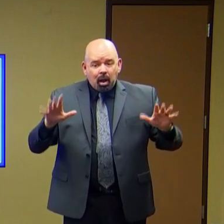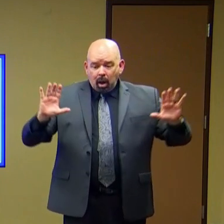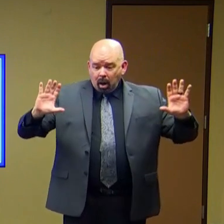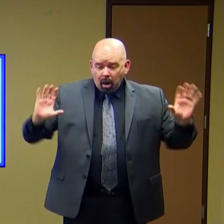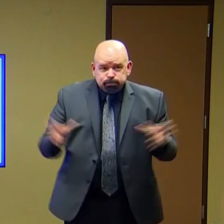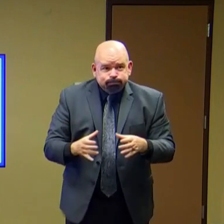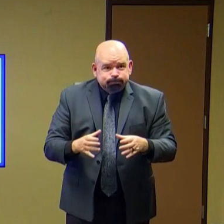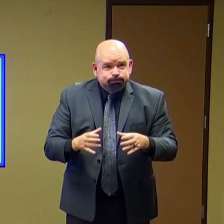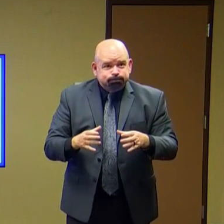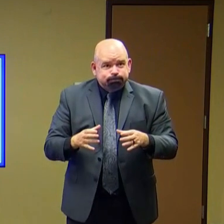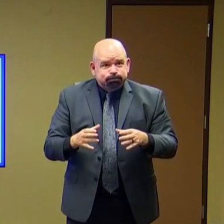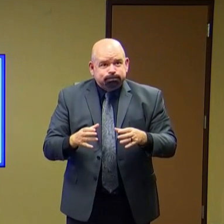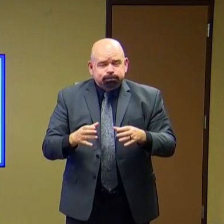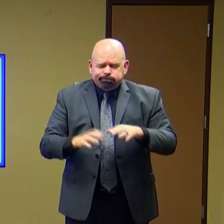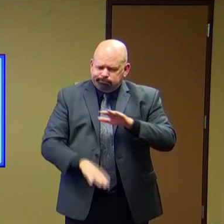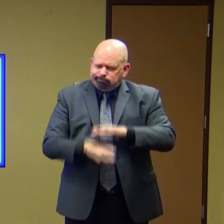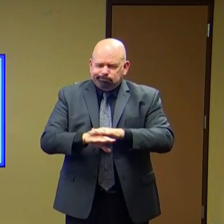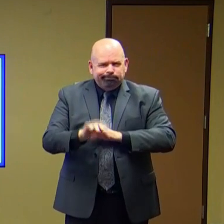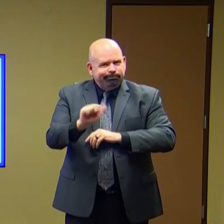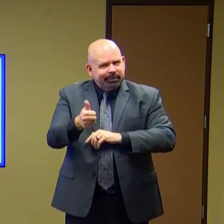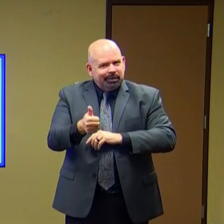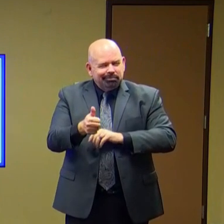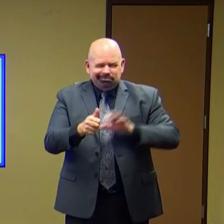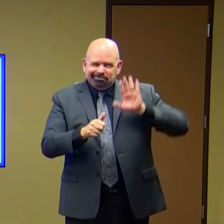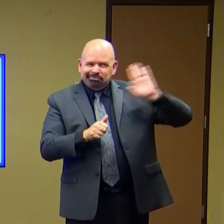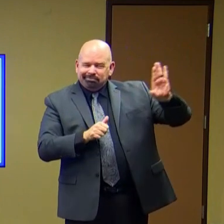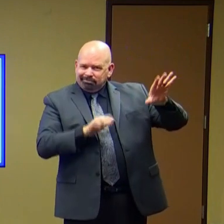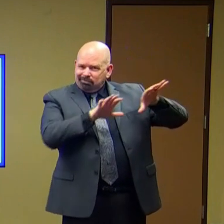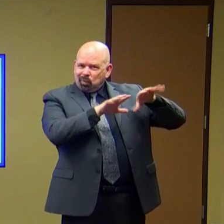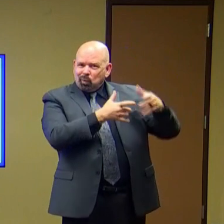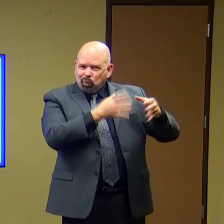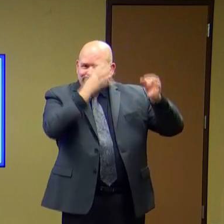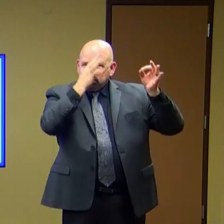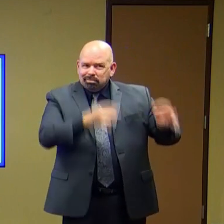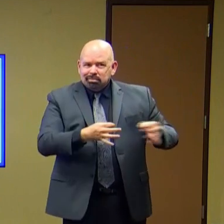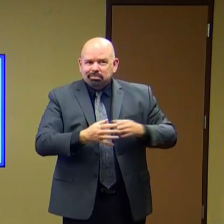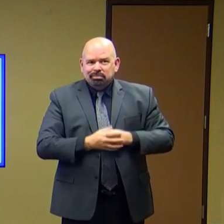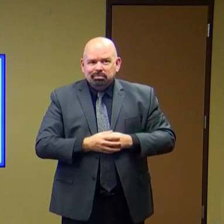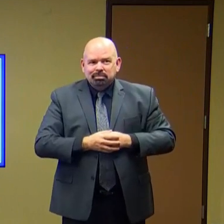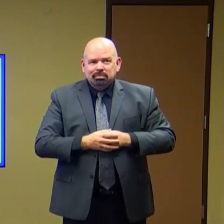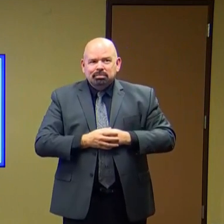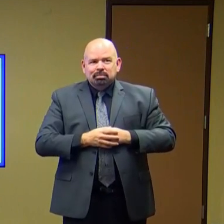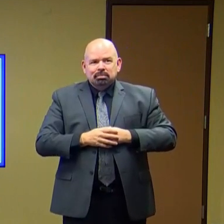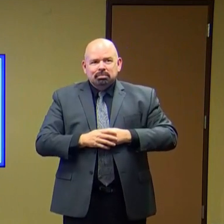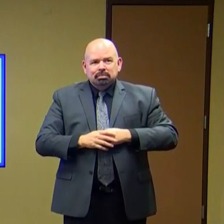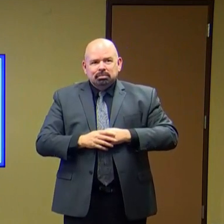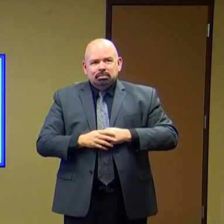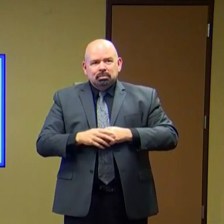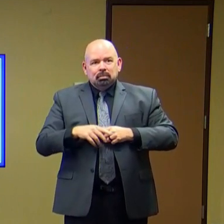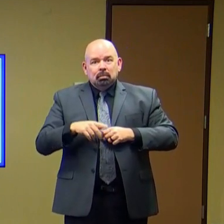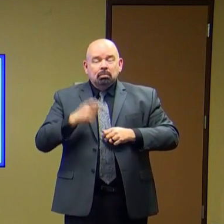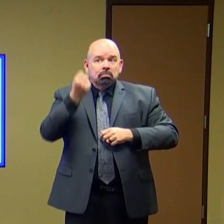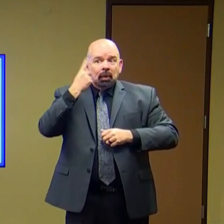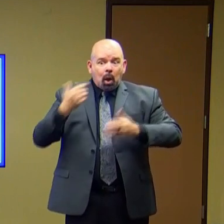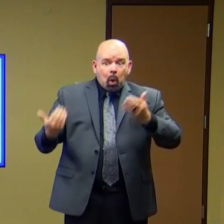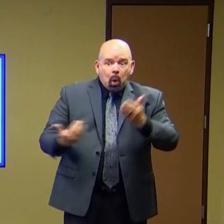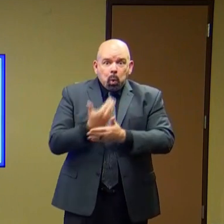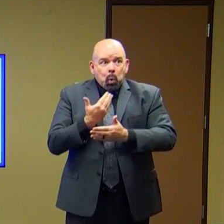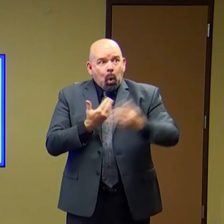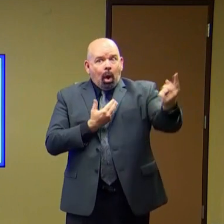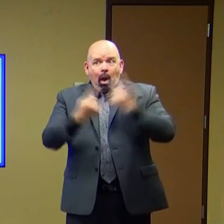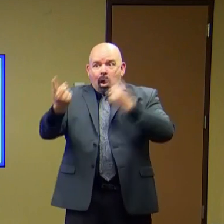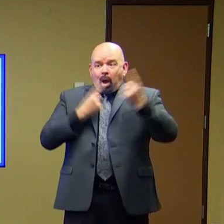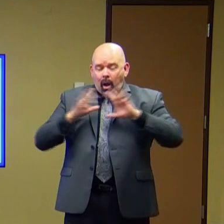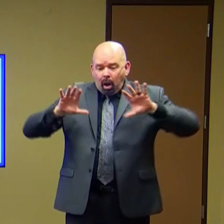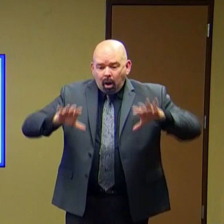that you're normally hanging around with is the people that you get together with on the weekend,